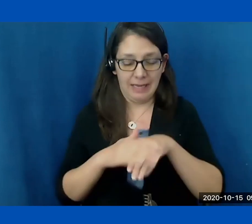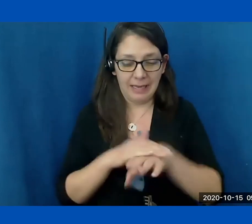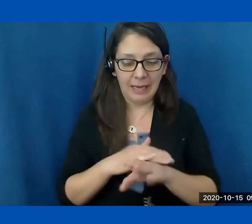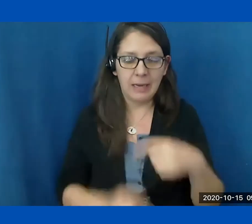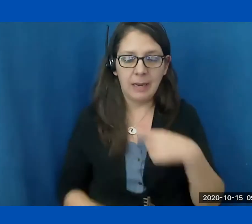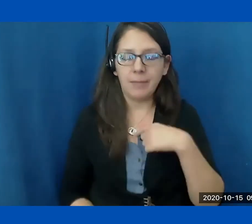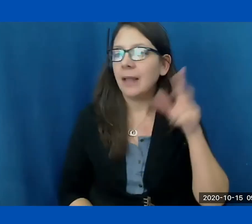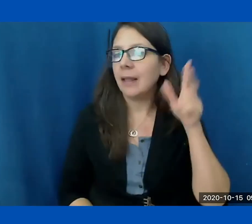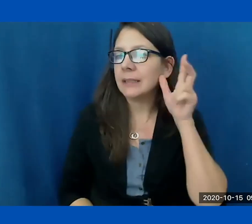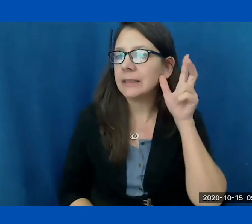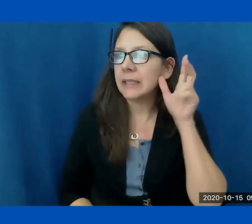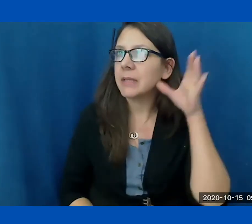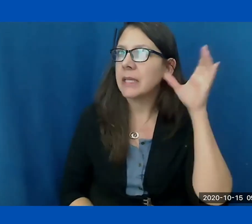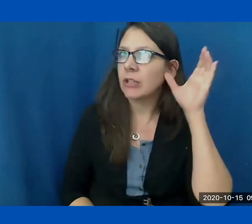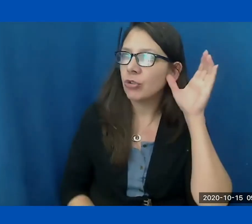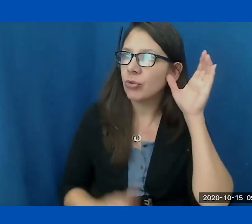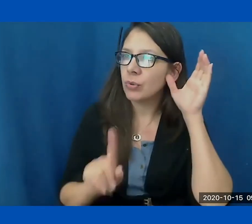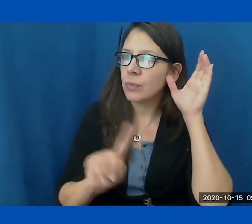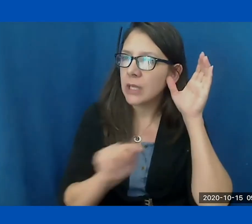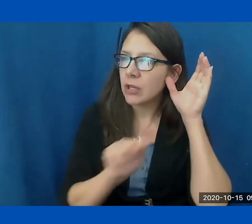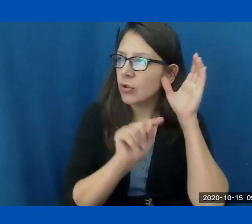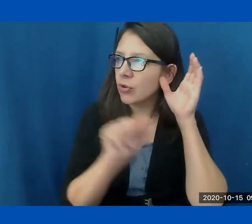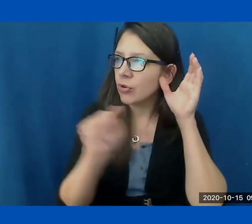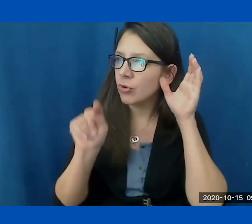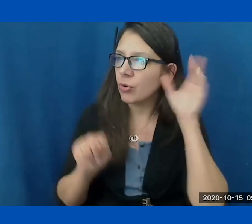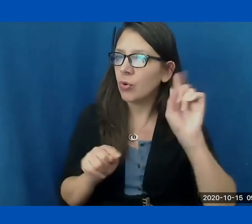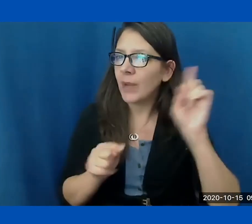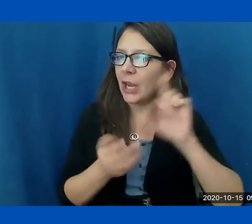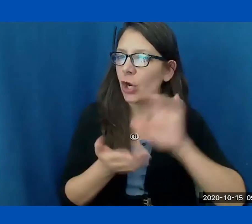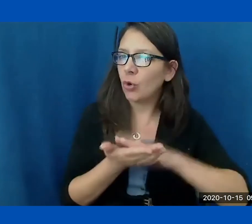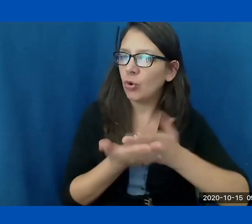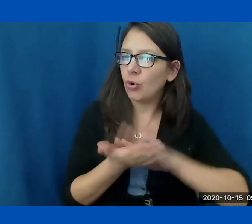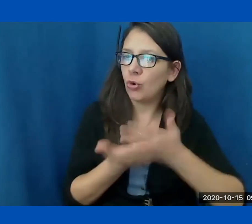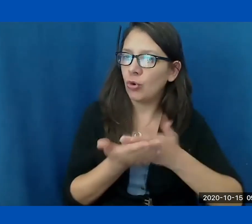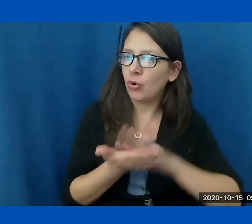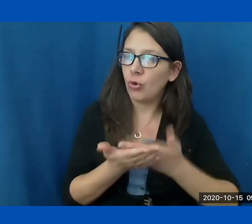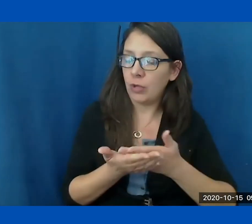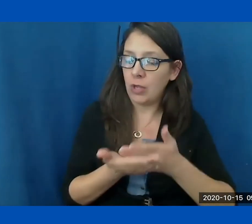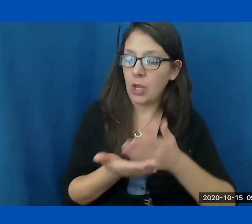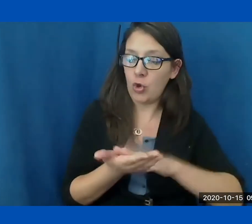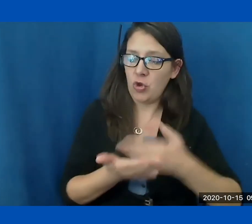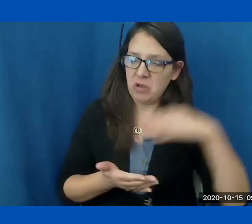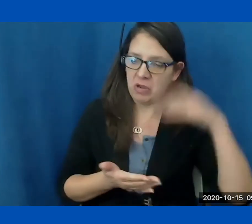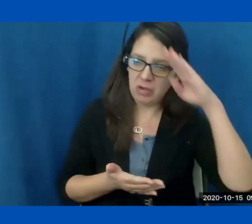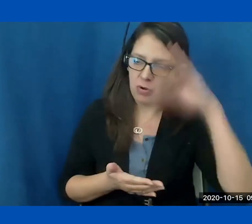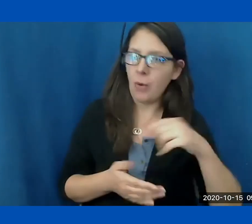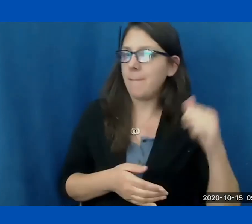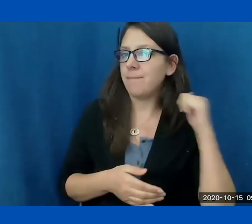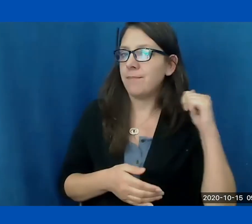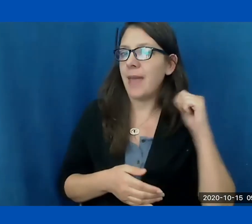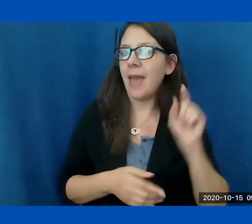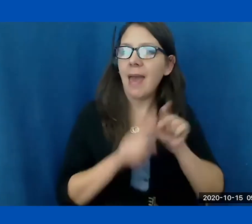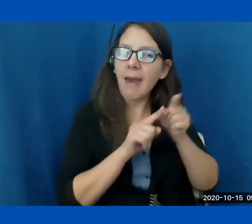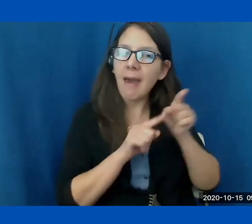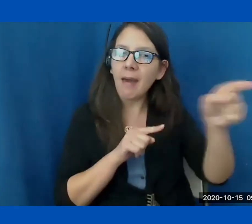for one, if I can hear the cooking gear, because that's usually the back of your restaurant. If I can hear sounds of cooking